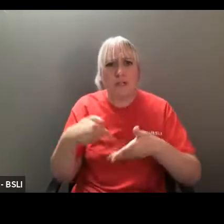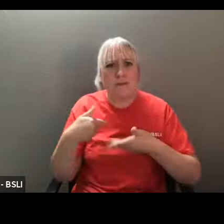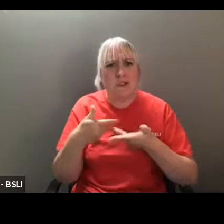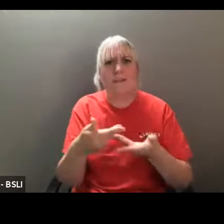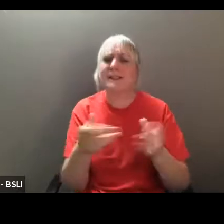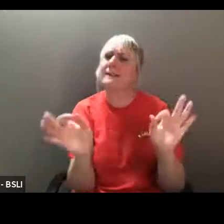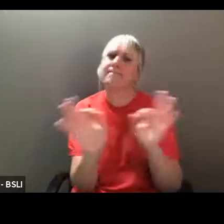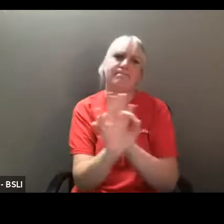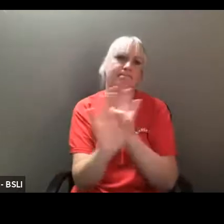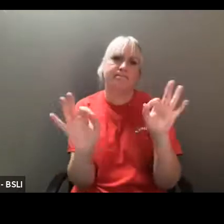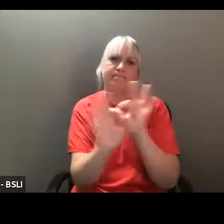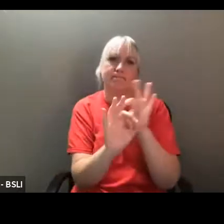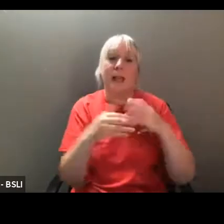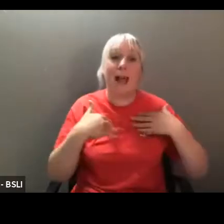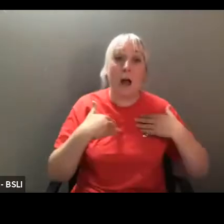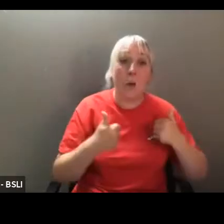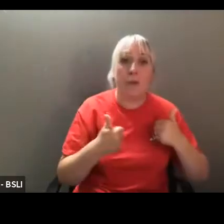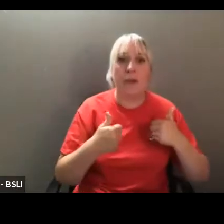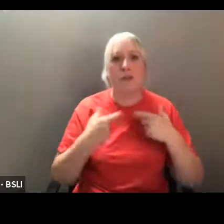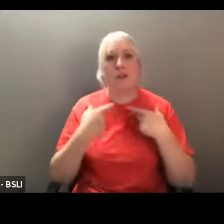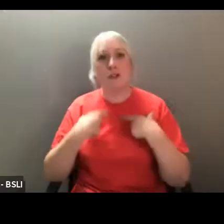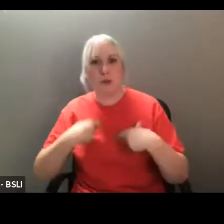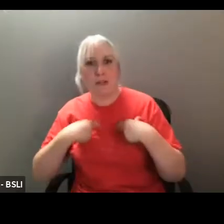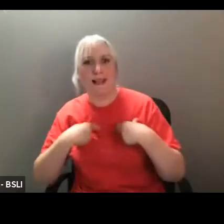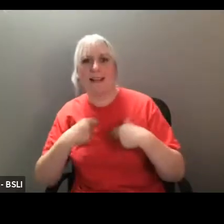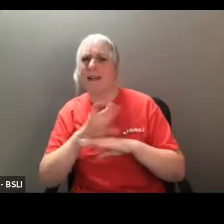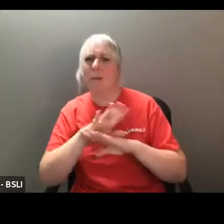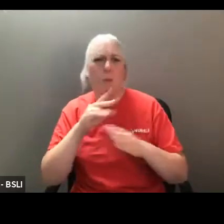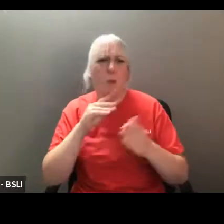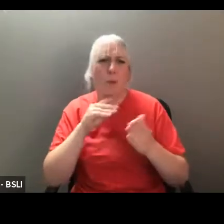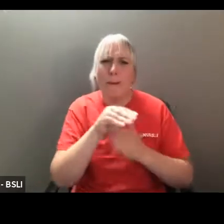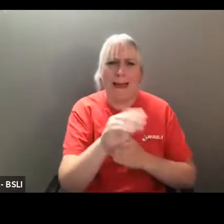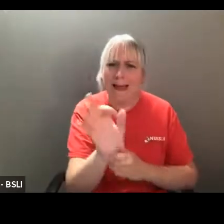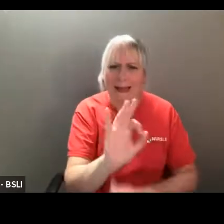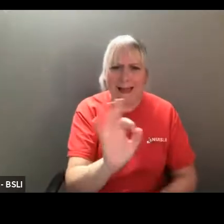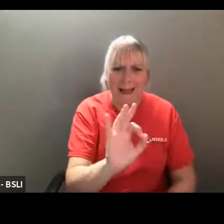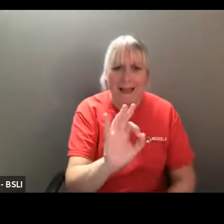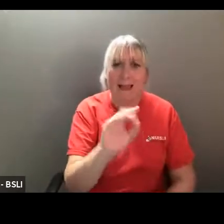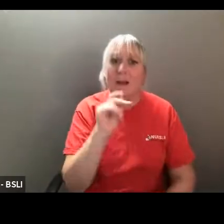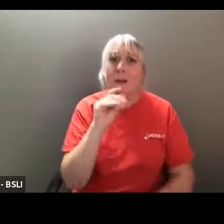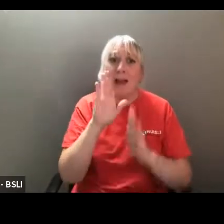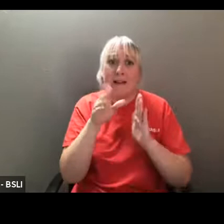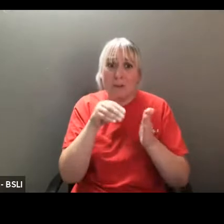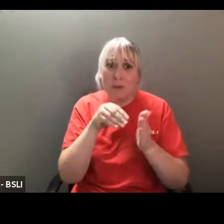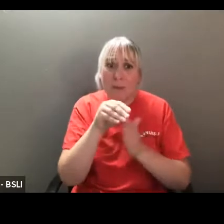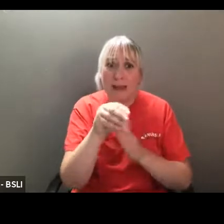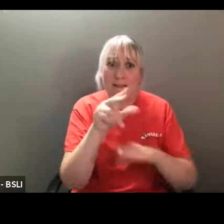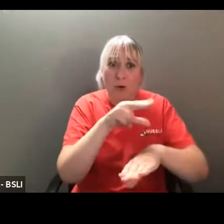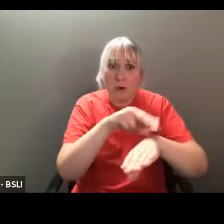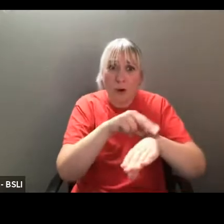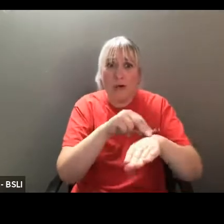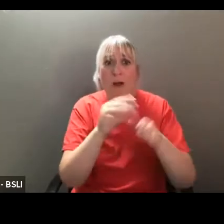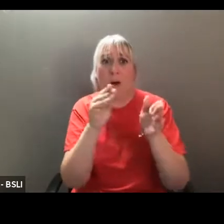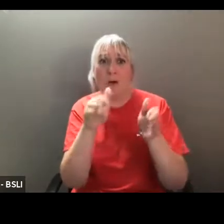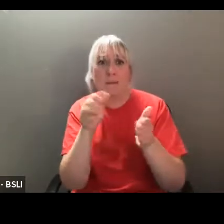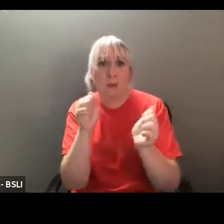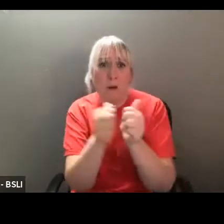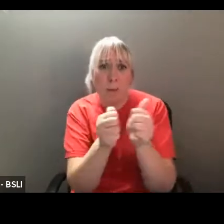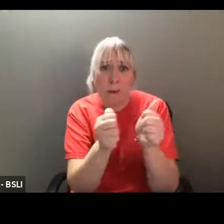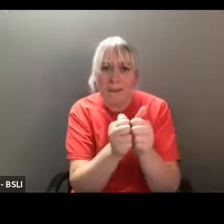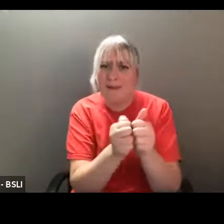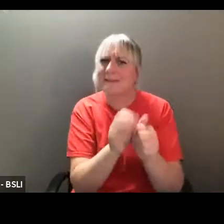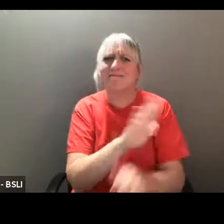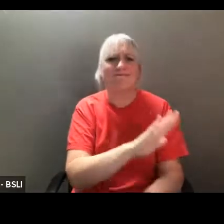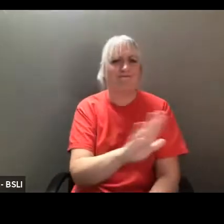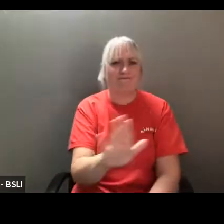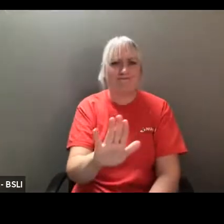social care. For example, citizens would not pay for doctor's appointments and hospital visits, children's